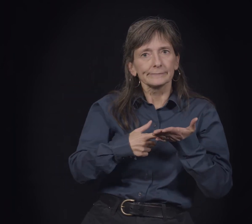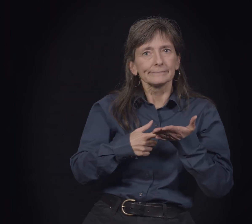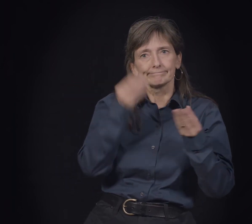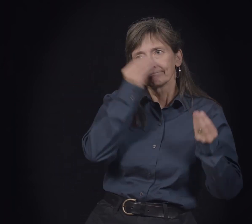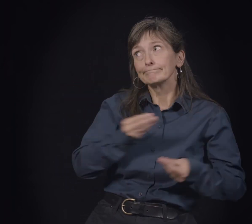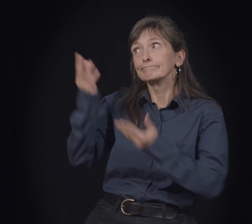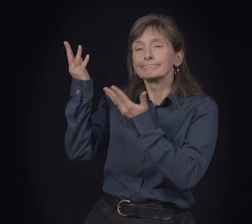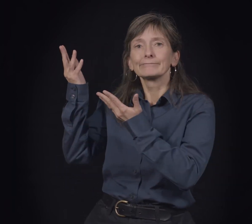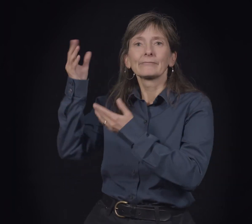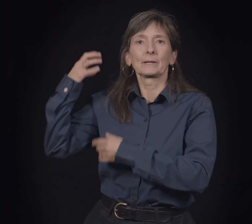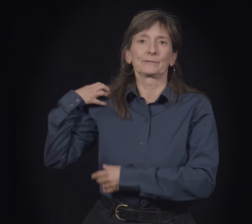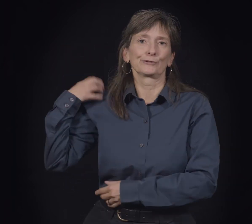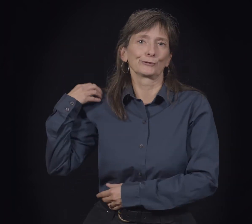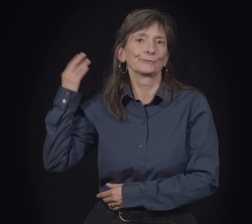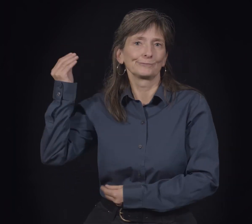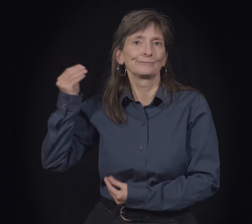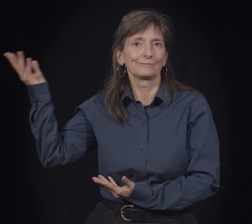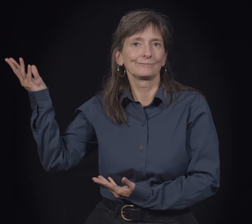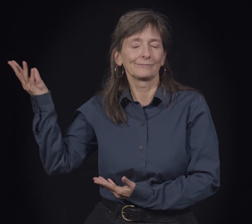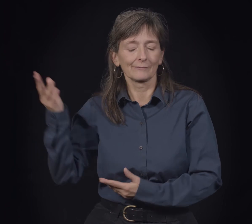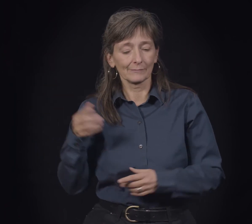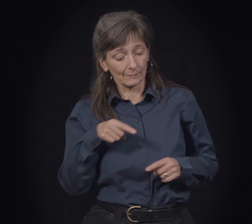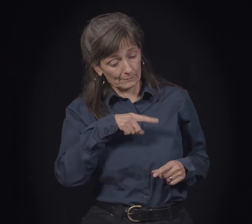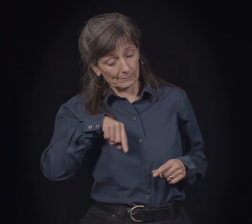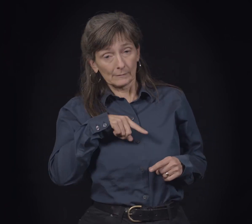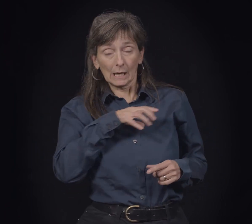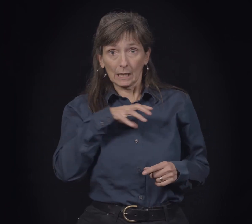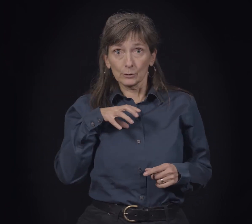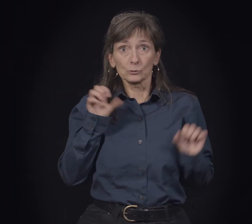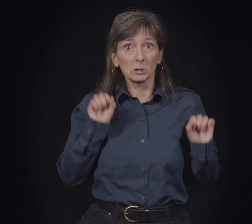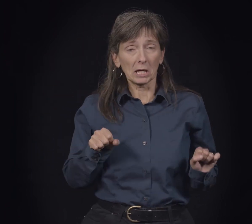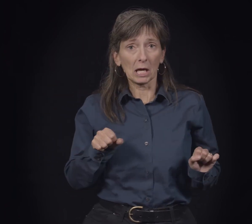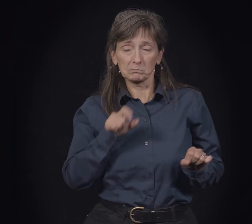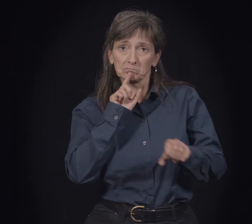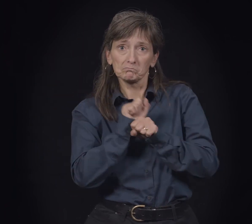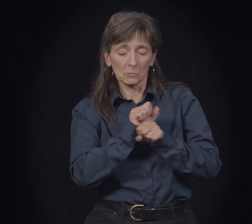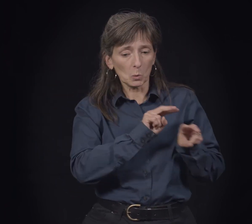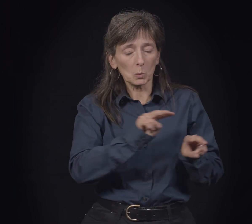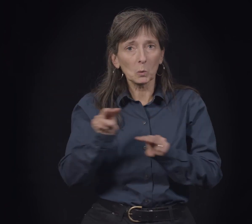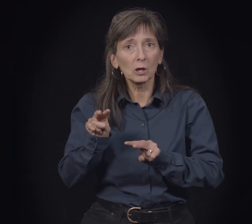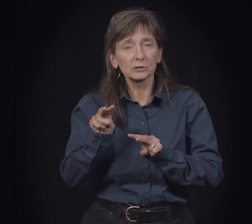their mandate, Council can ensure accountability in the development and review of legislation.